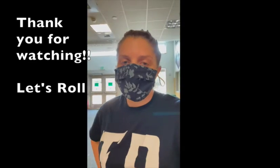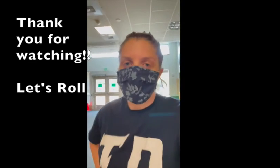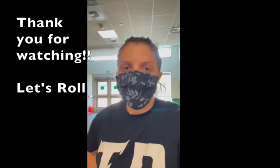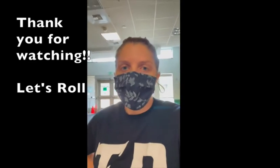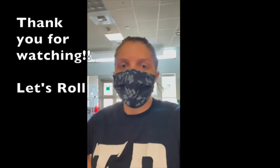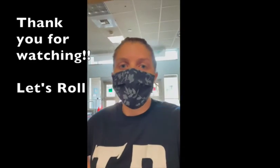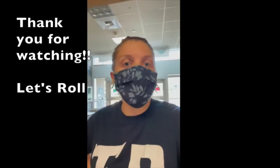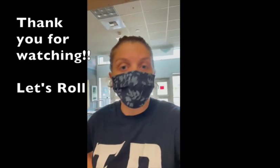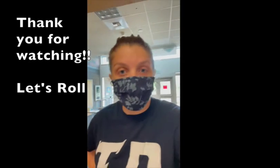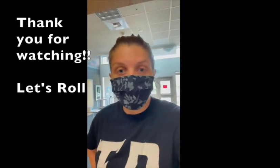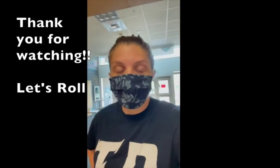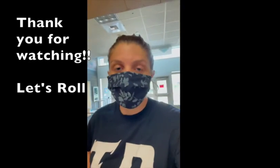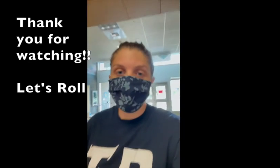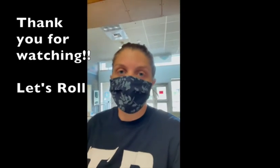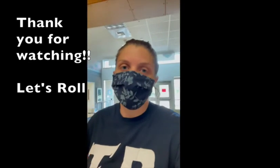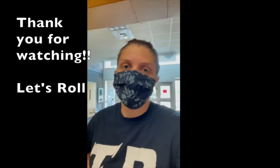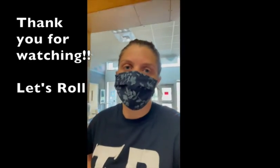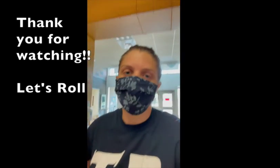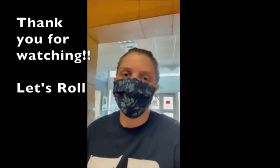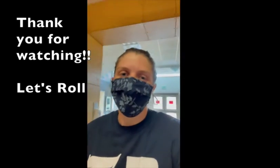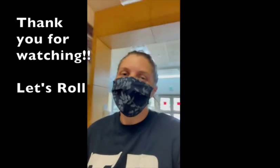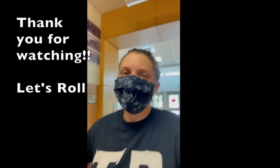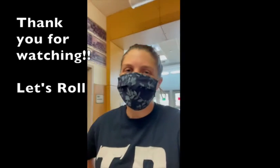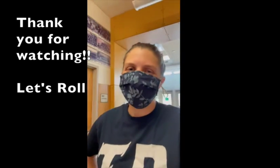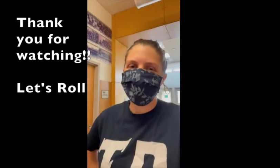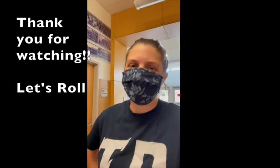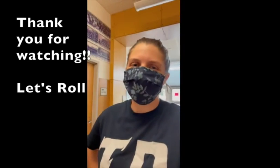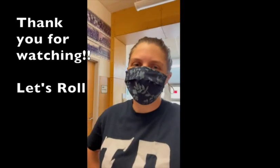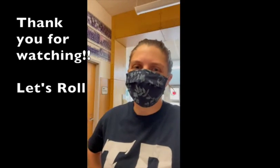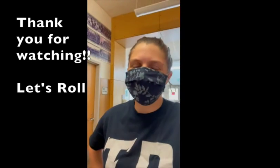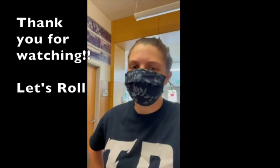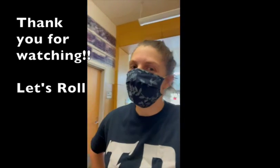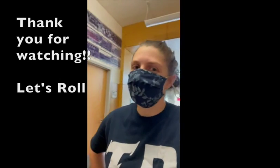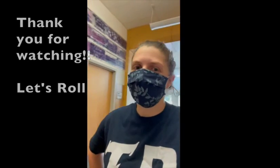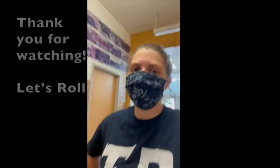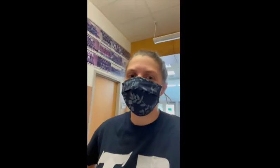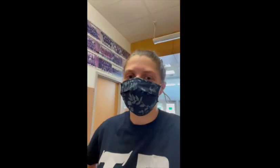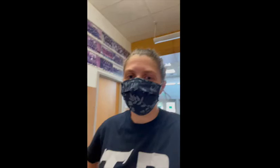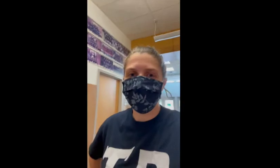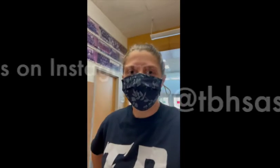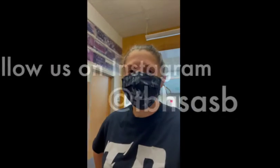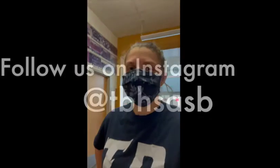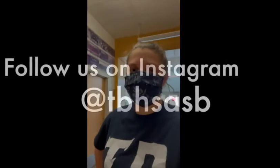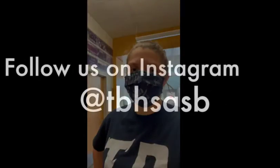call and we'll be happy to answer those questions for you. Thanks for being here, you guys, and I hope we have a great year. Let's roll.